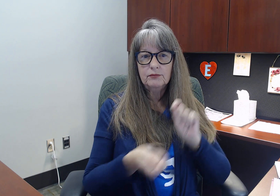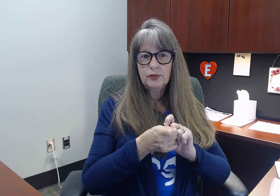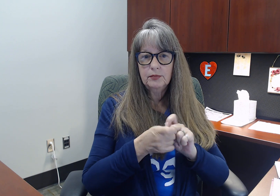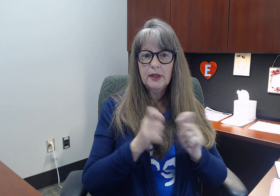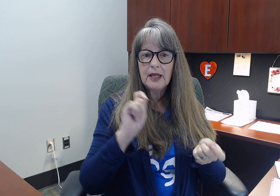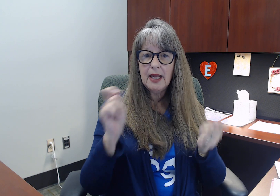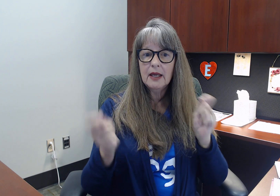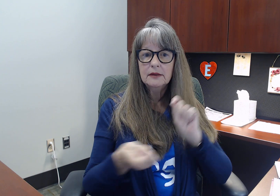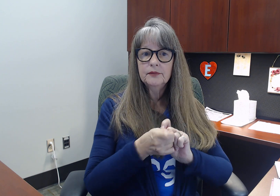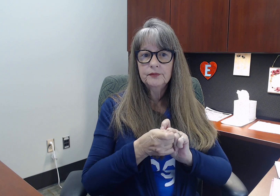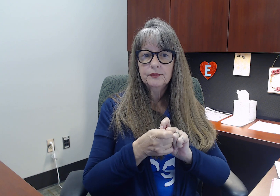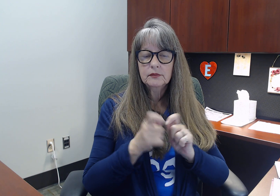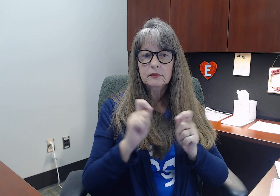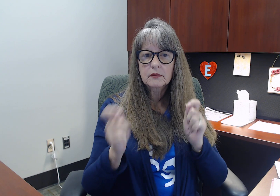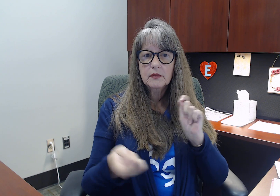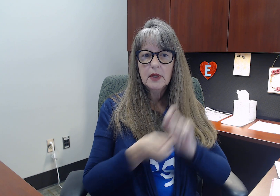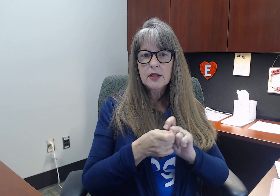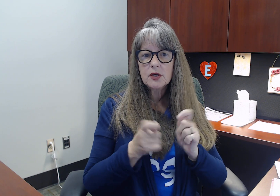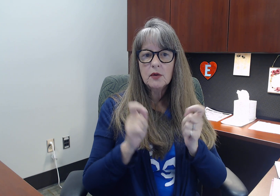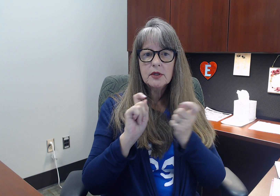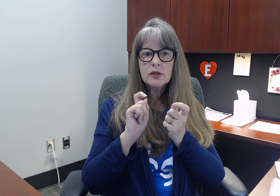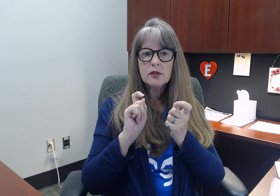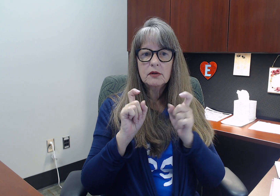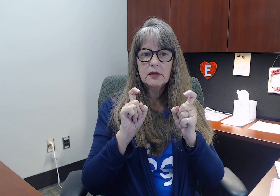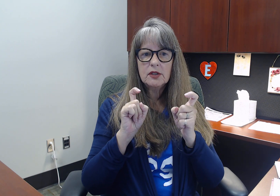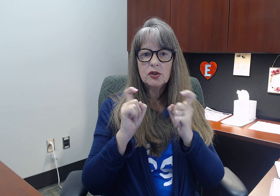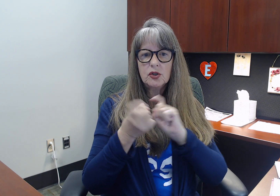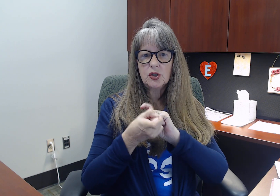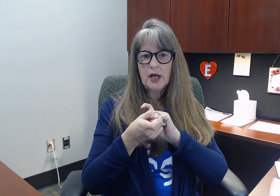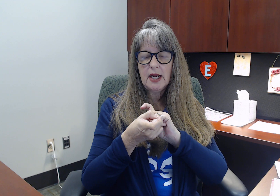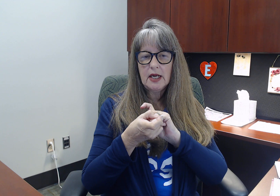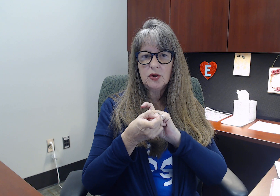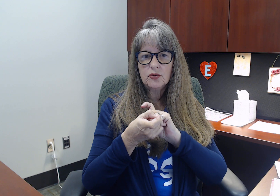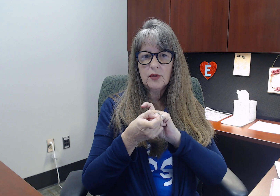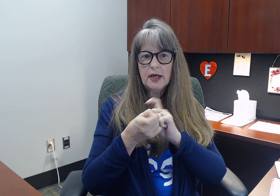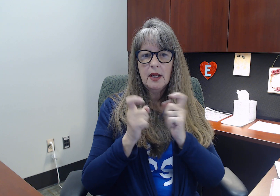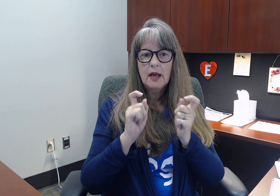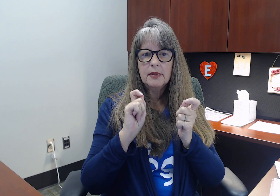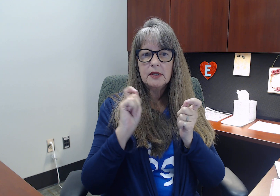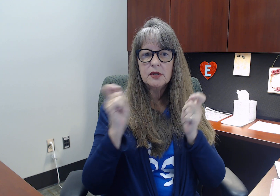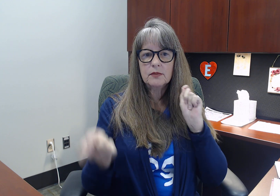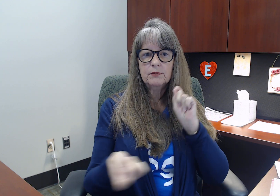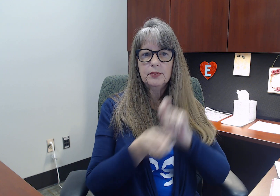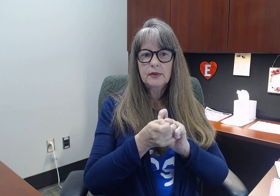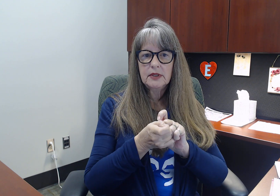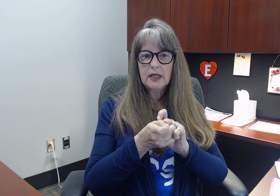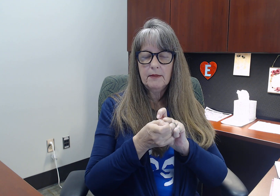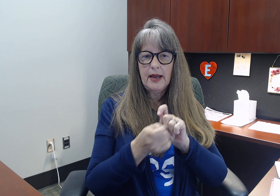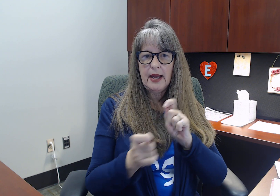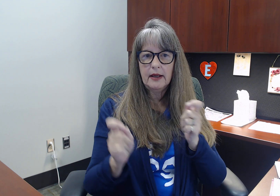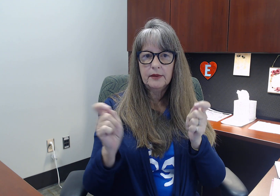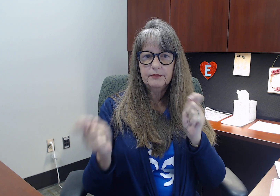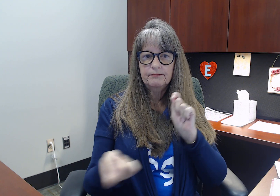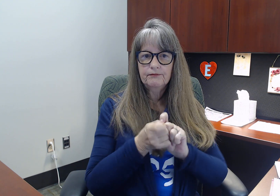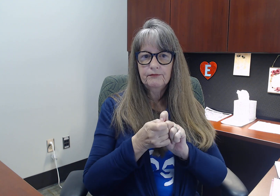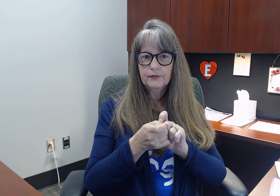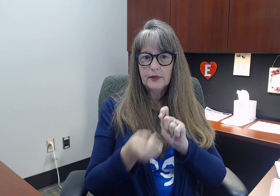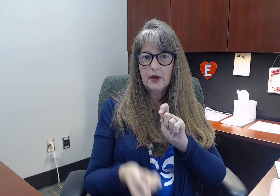but it can. So this is to change, right? But this is to get back,